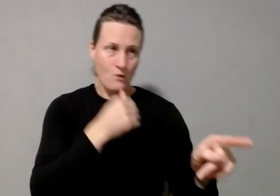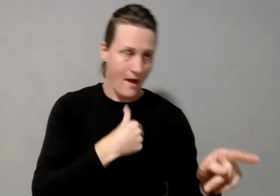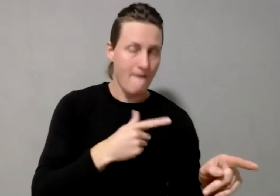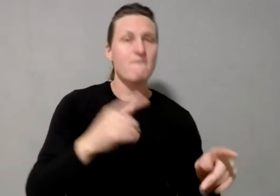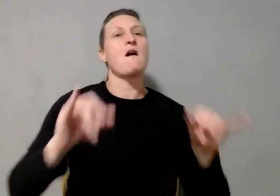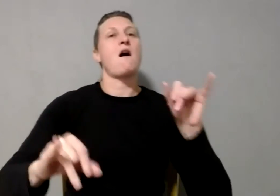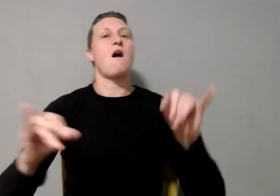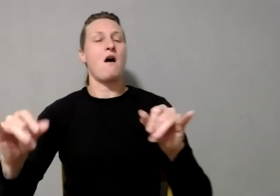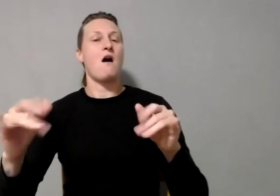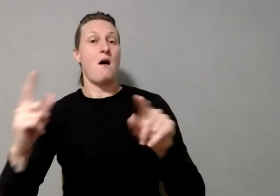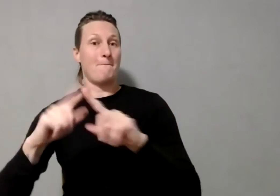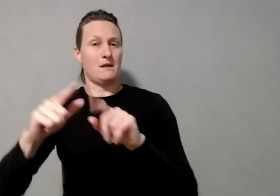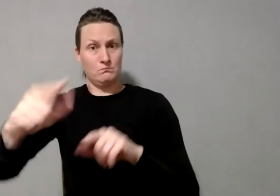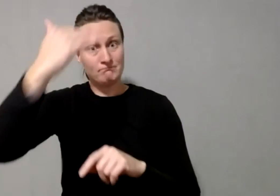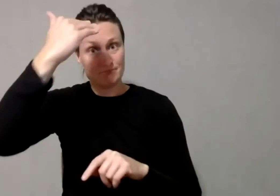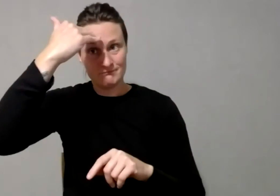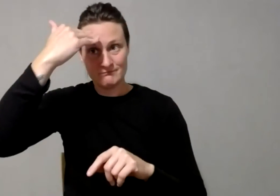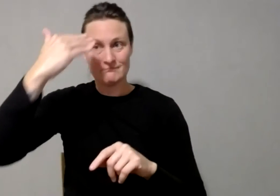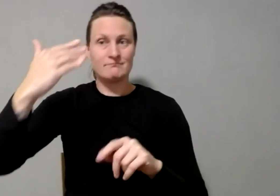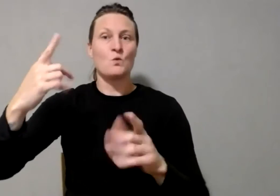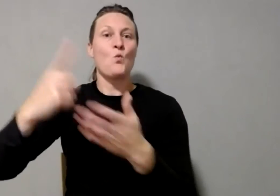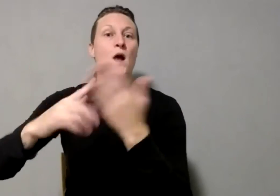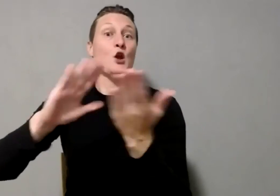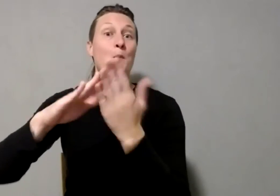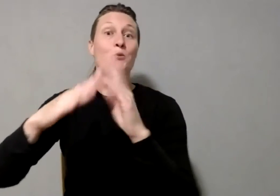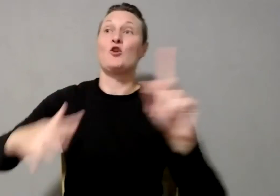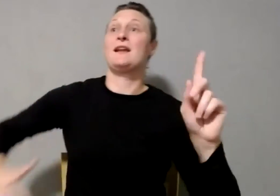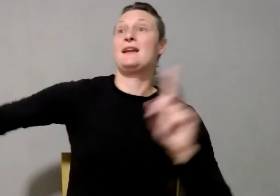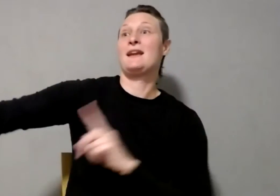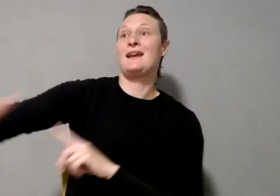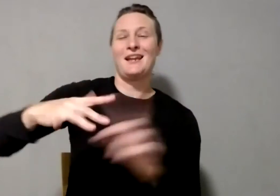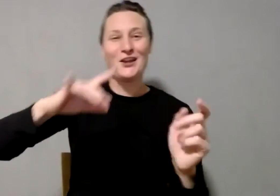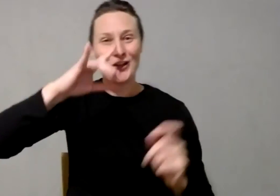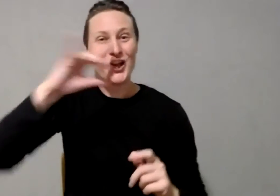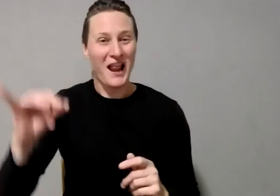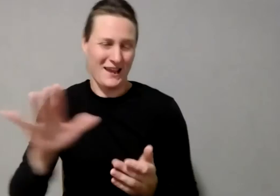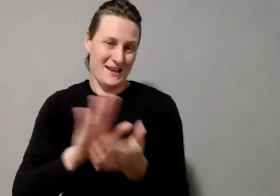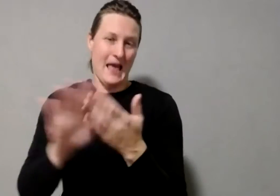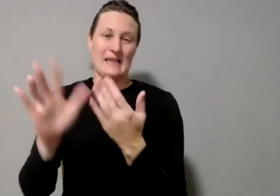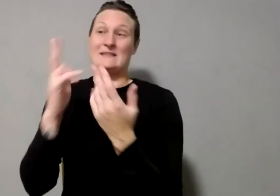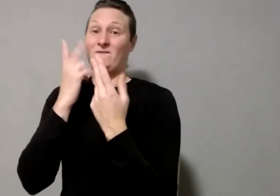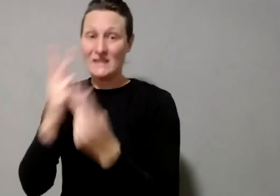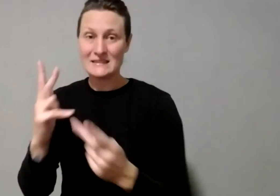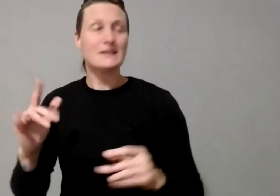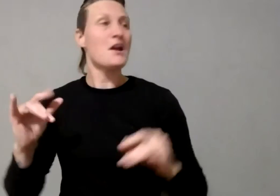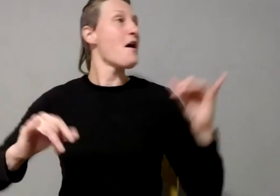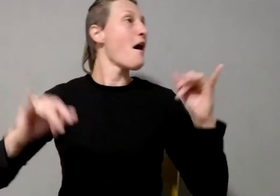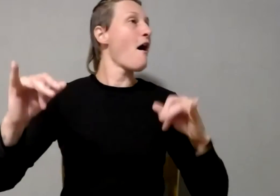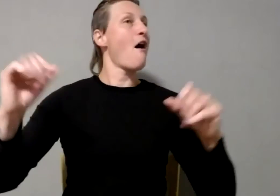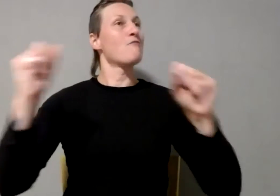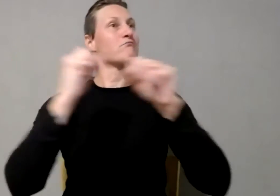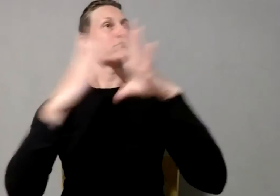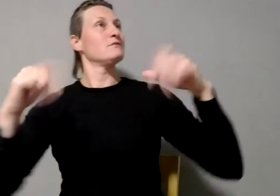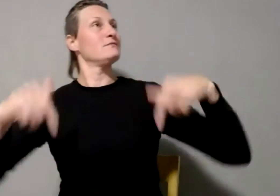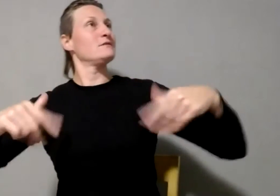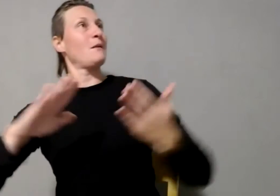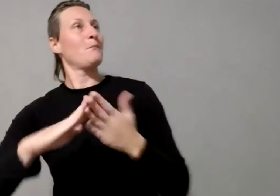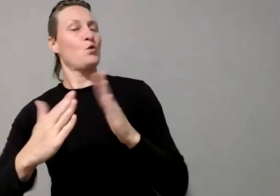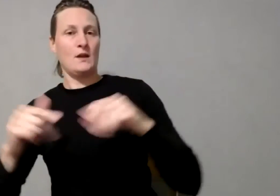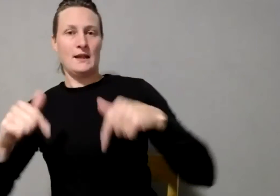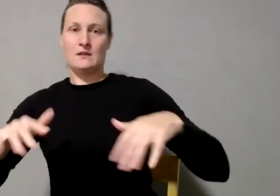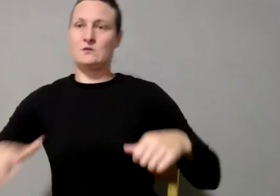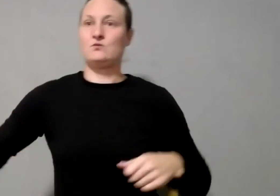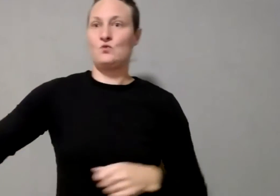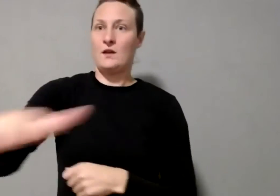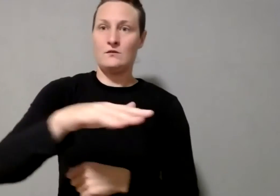the community, and what kind of activity within, the vicinity of the library, and what's that like, because, that'll draw